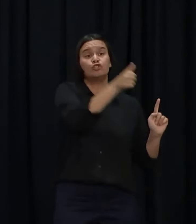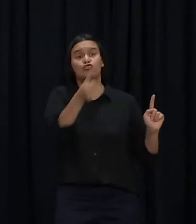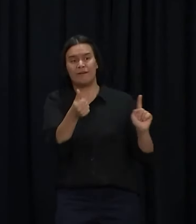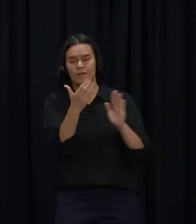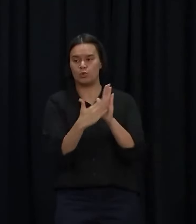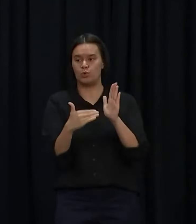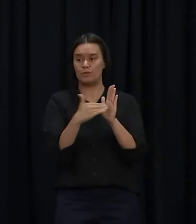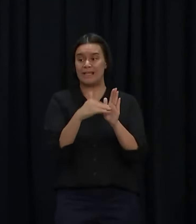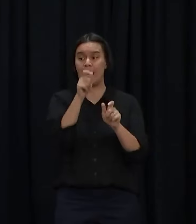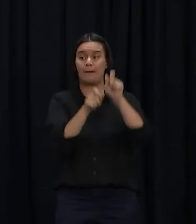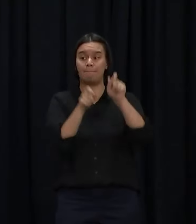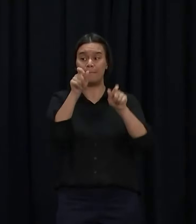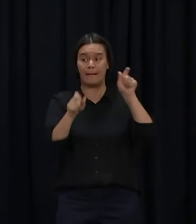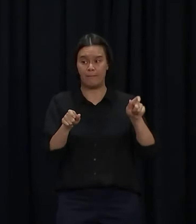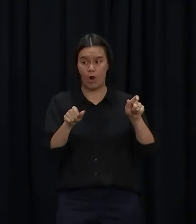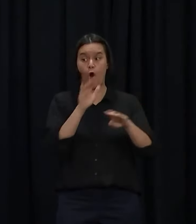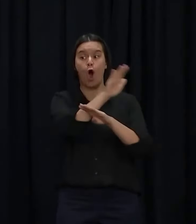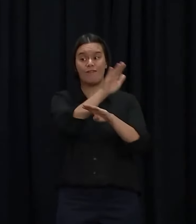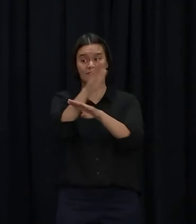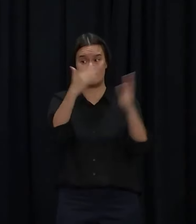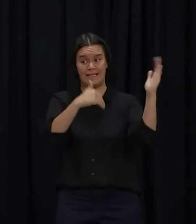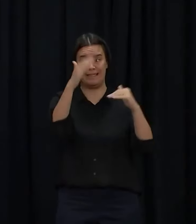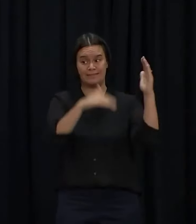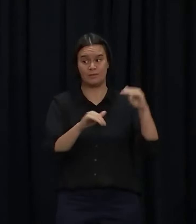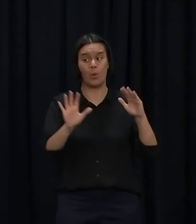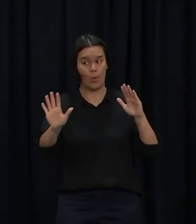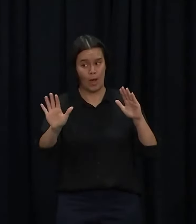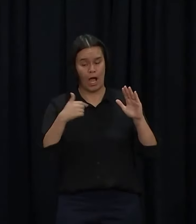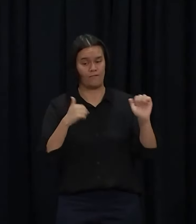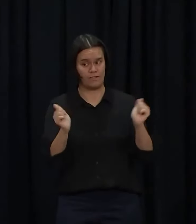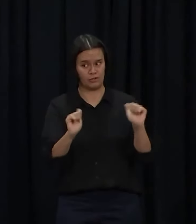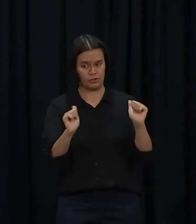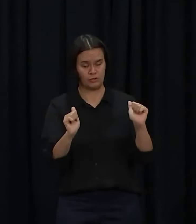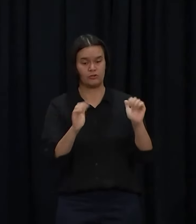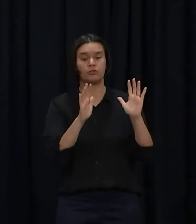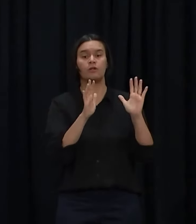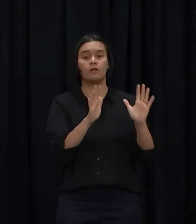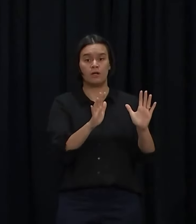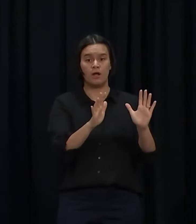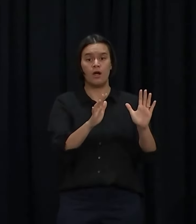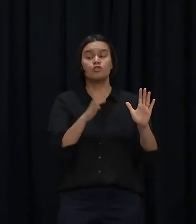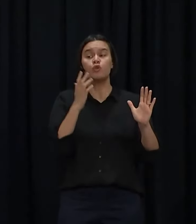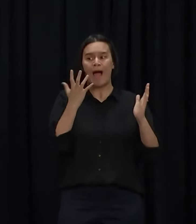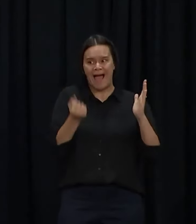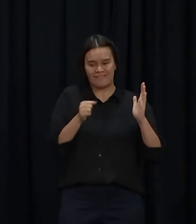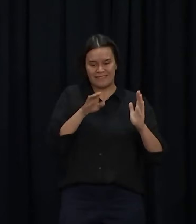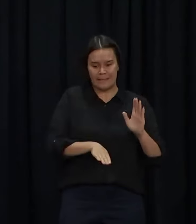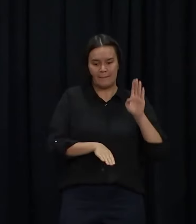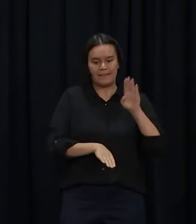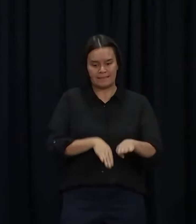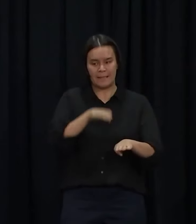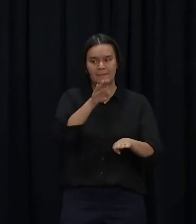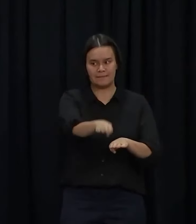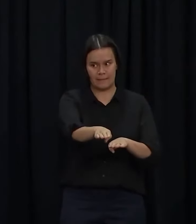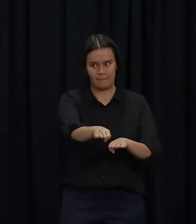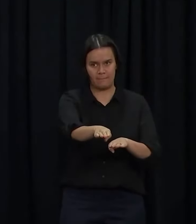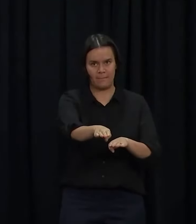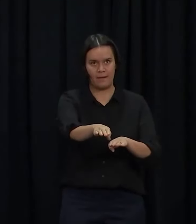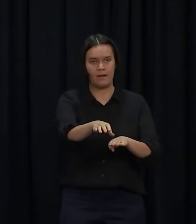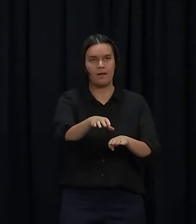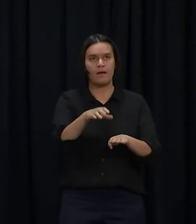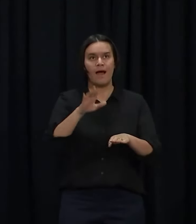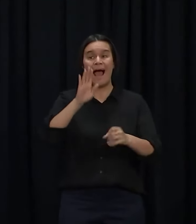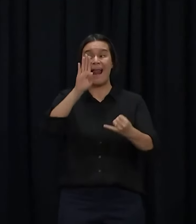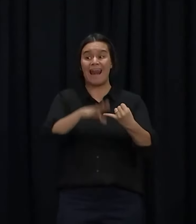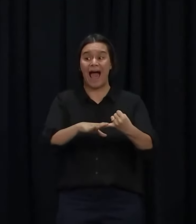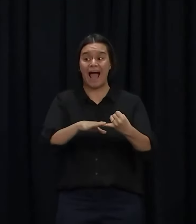believe, Joe, if you forgive me, I'll finish. I believe whilst we indicated the staggering, in March. I cannot quite recall if we gave